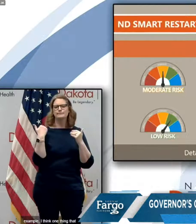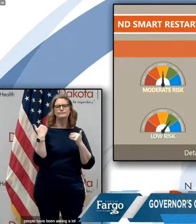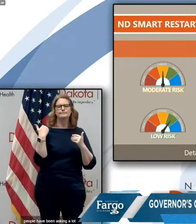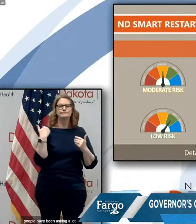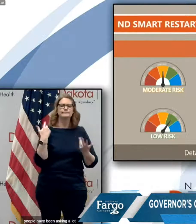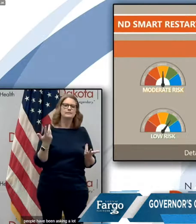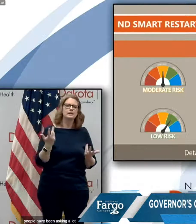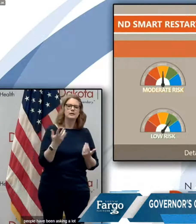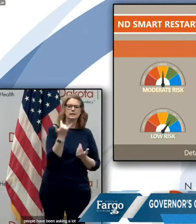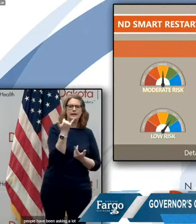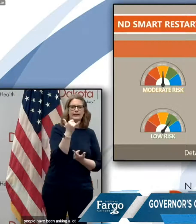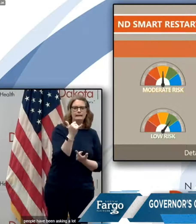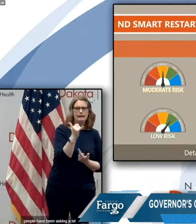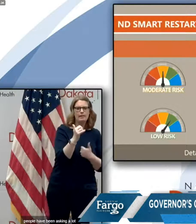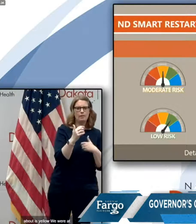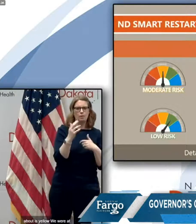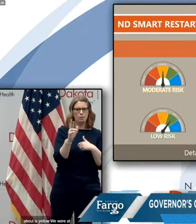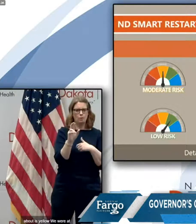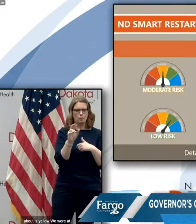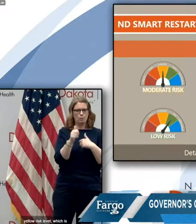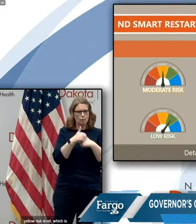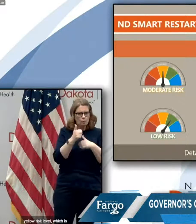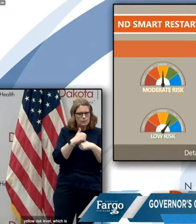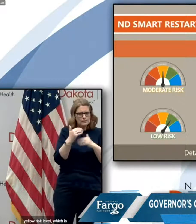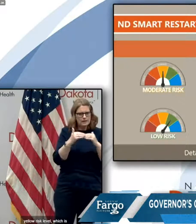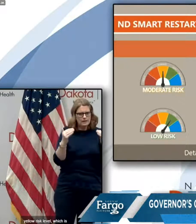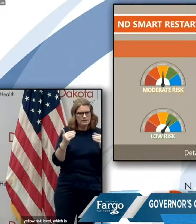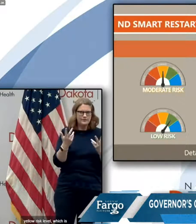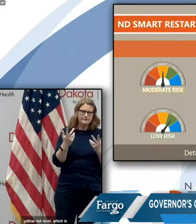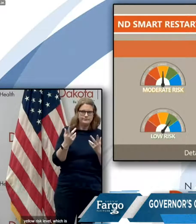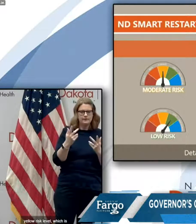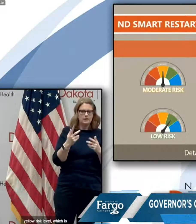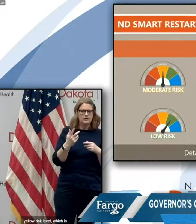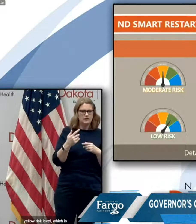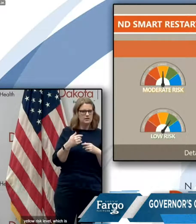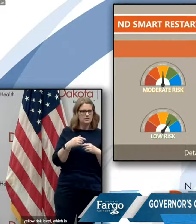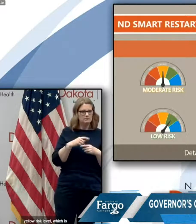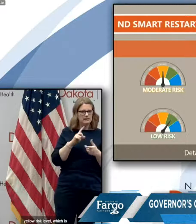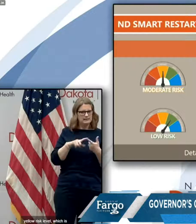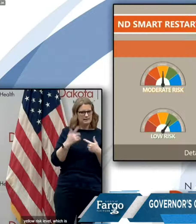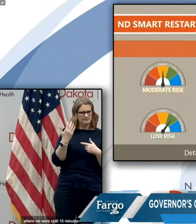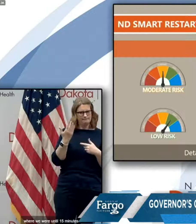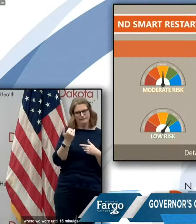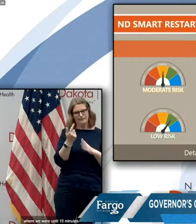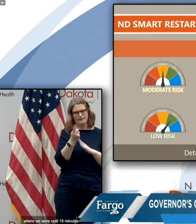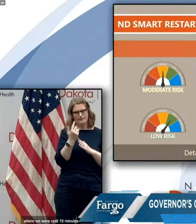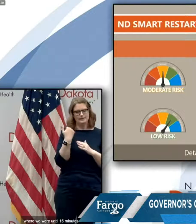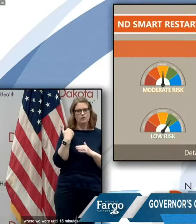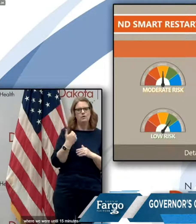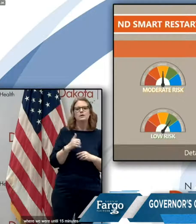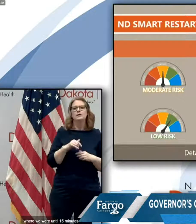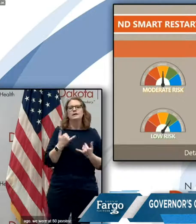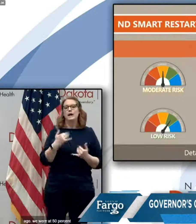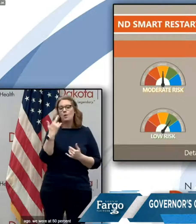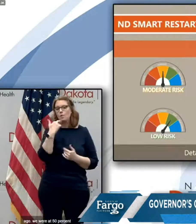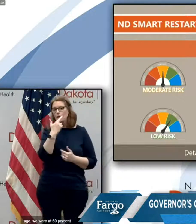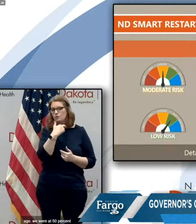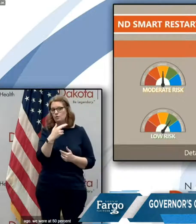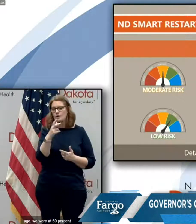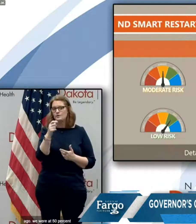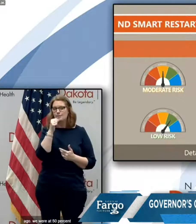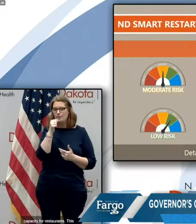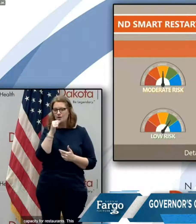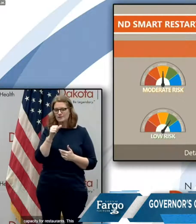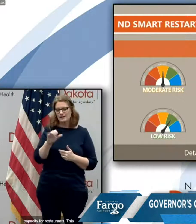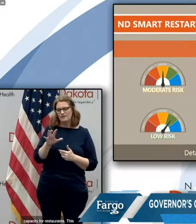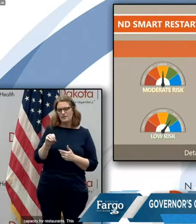We were at yellow risk level, which is where we were till 15 minutes ago. We were at 50% capacity for restaurants. This opens